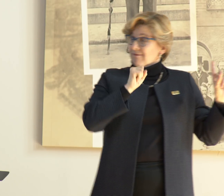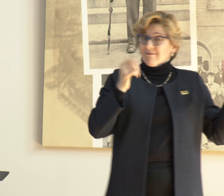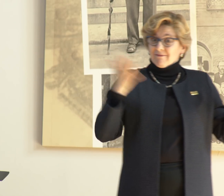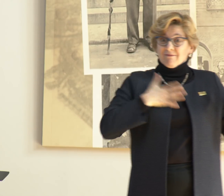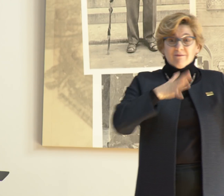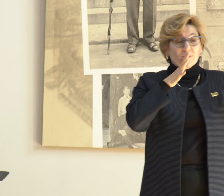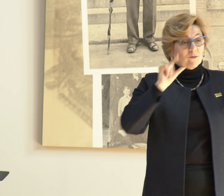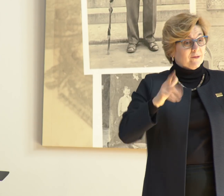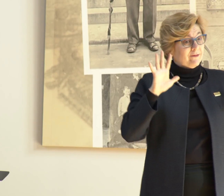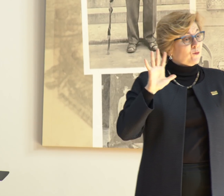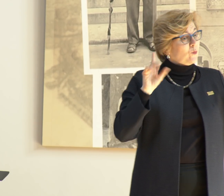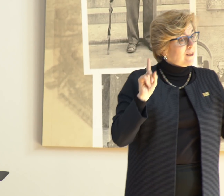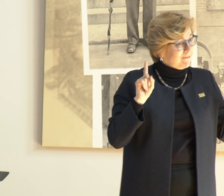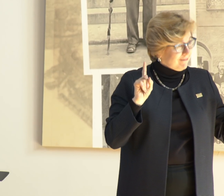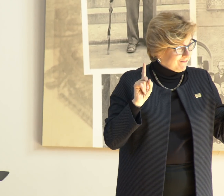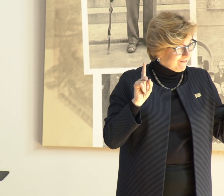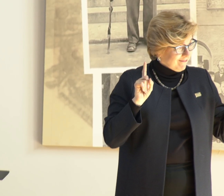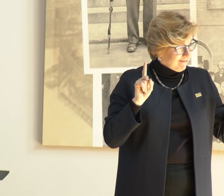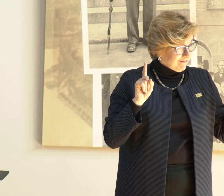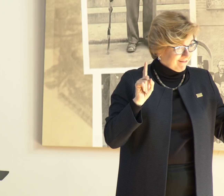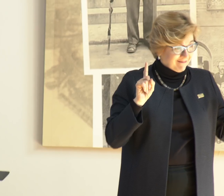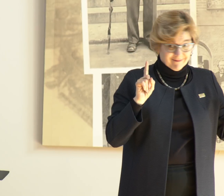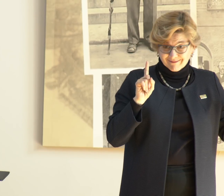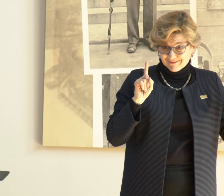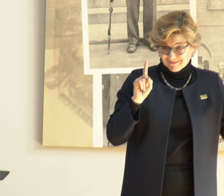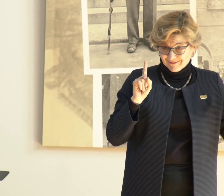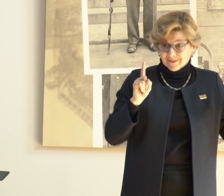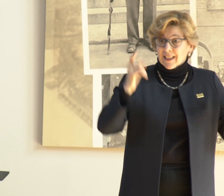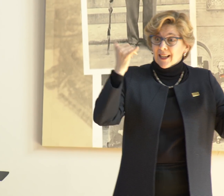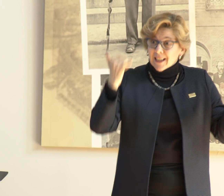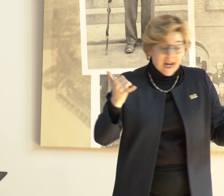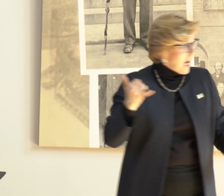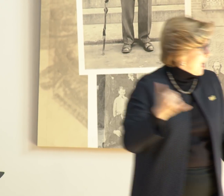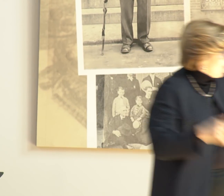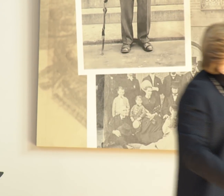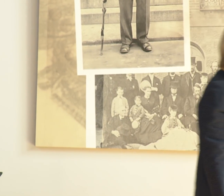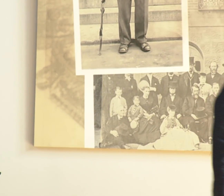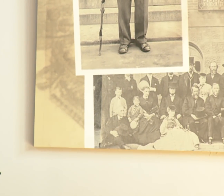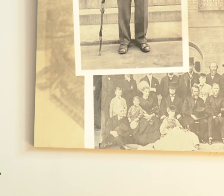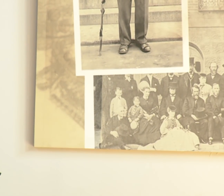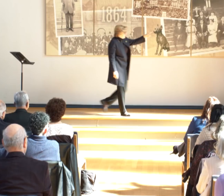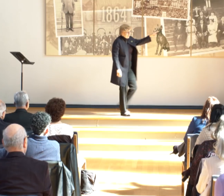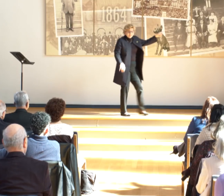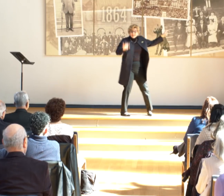Bernard Bragg graduated in 52, and my mother graduated in 1951.